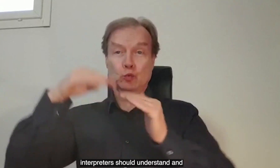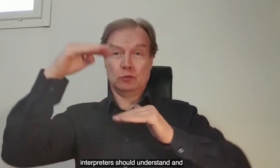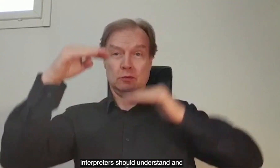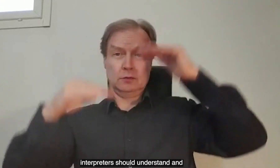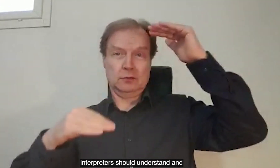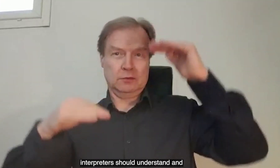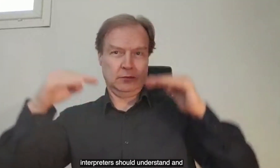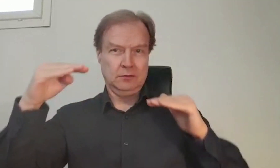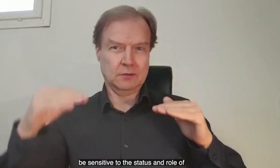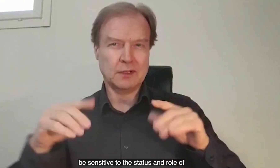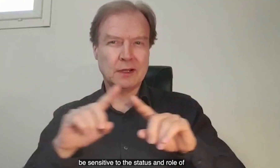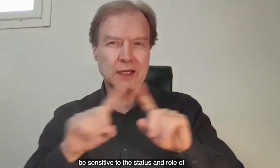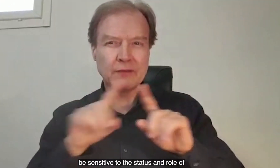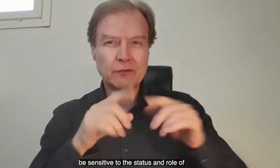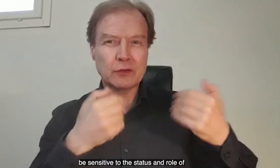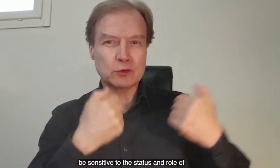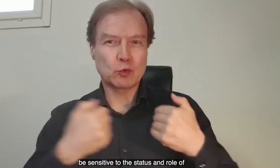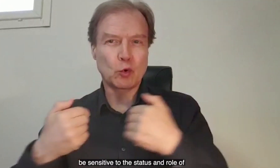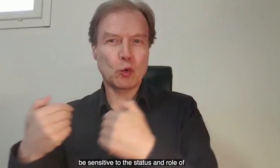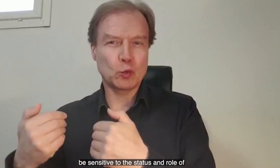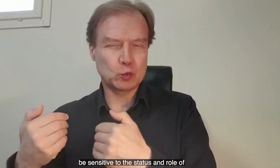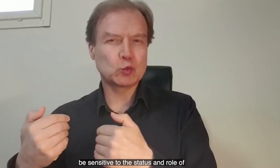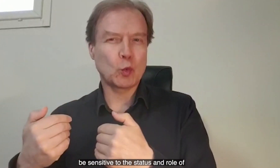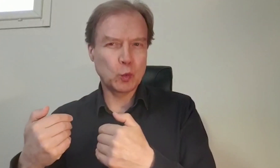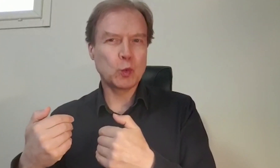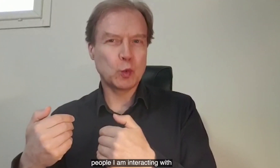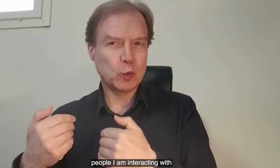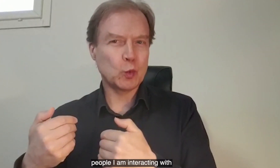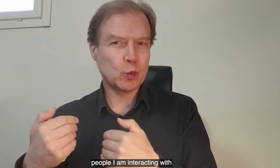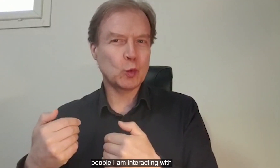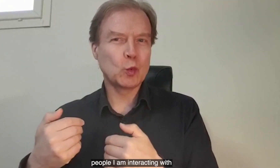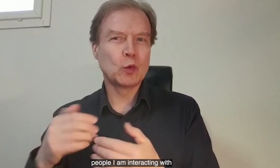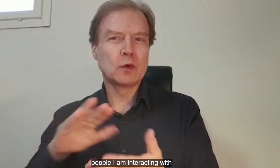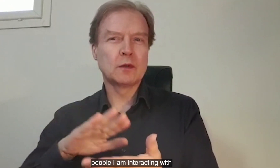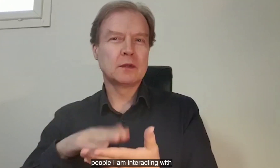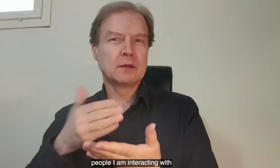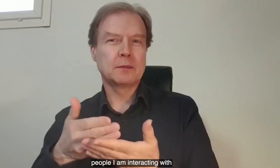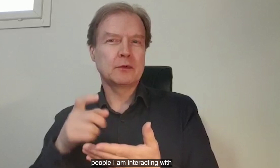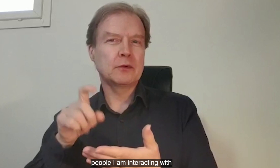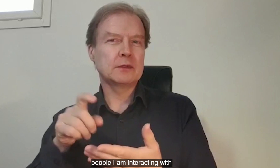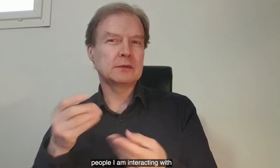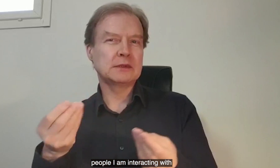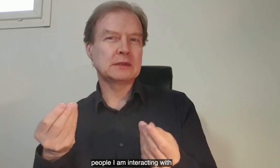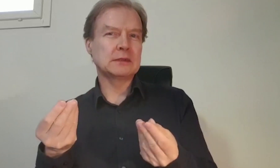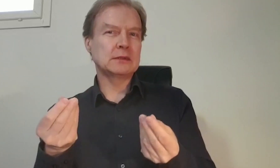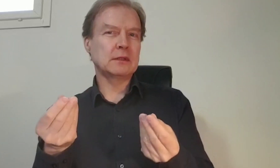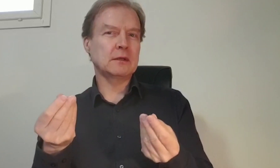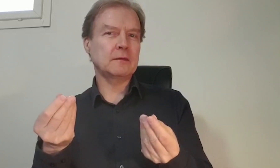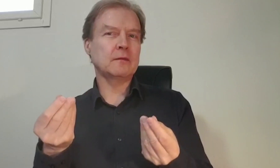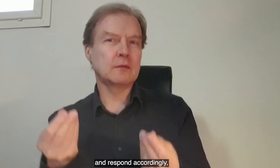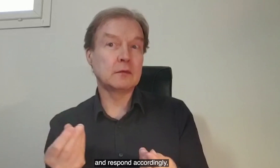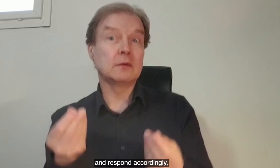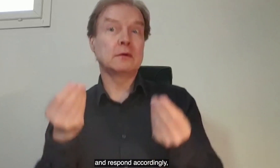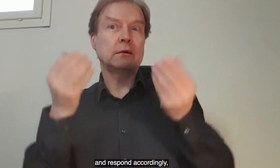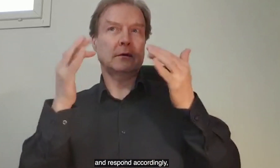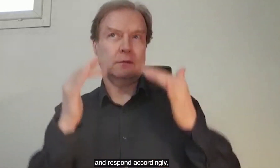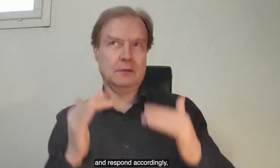Notwithstanding what I've said, interpreters should understand and be sensitive to the status and role of people I am interacting with